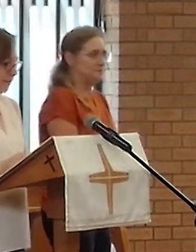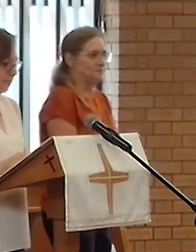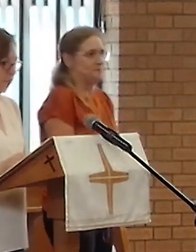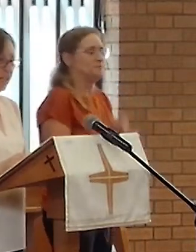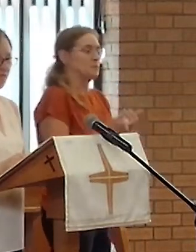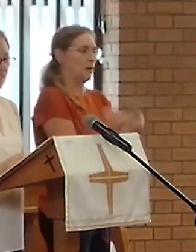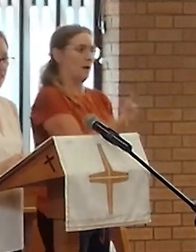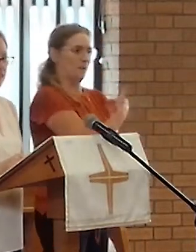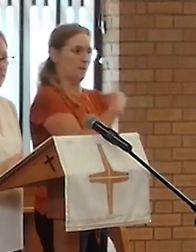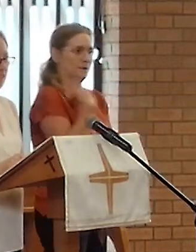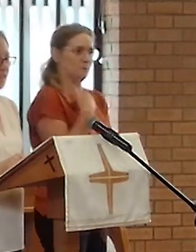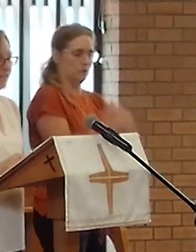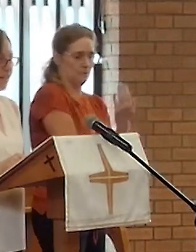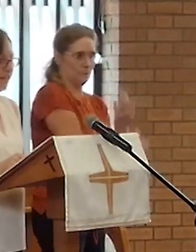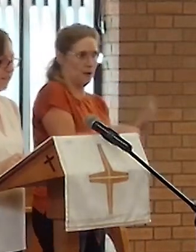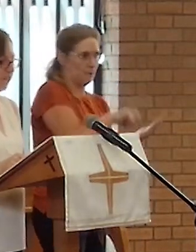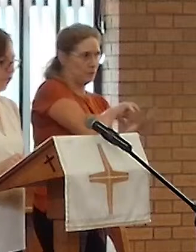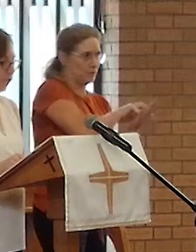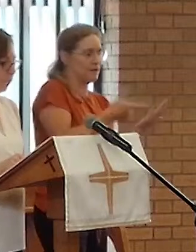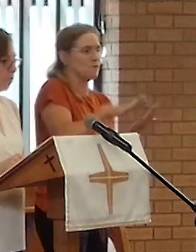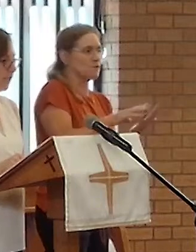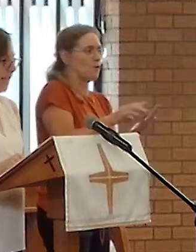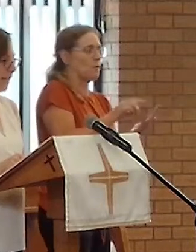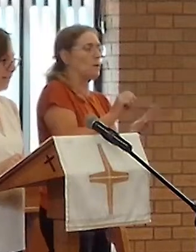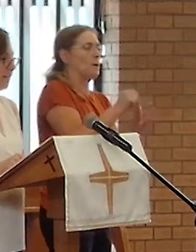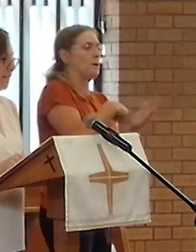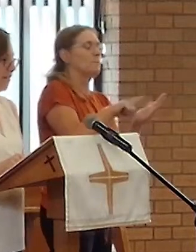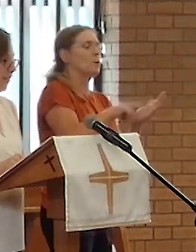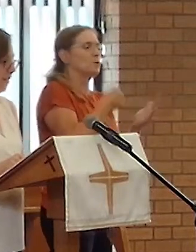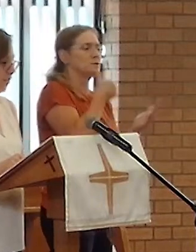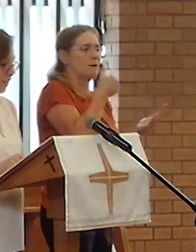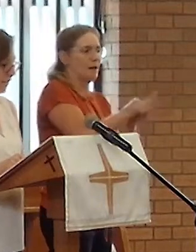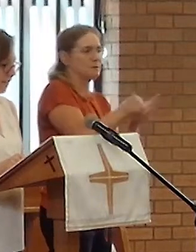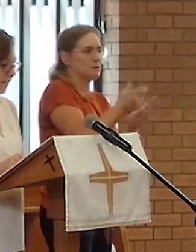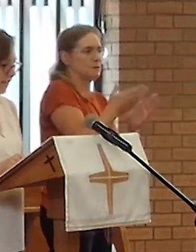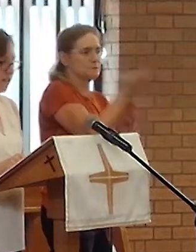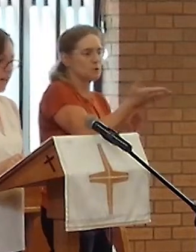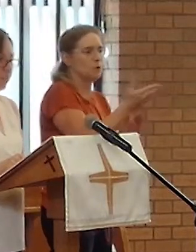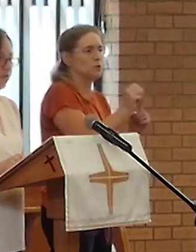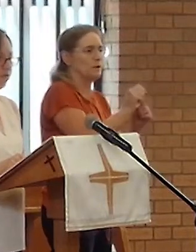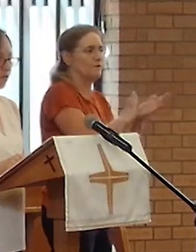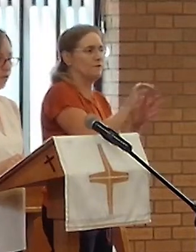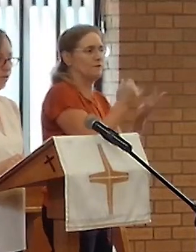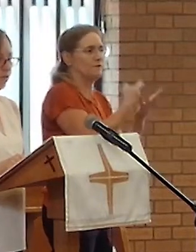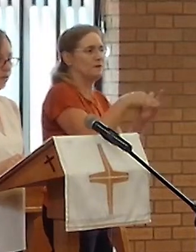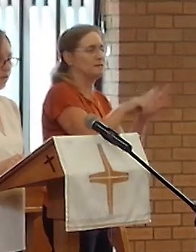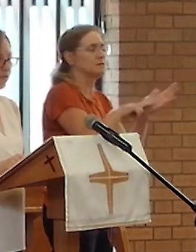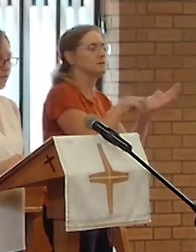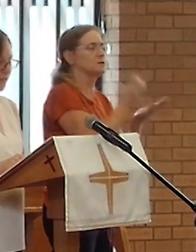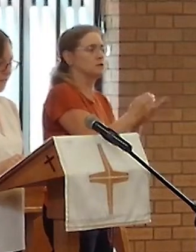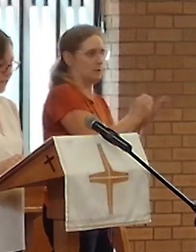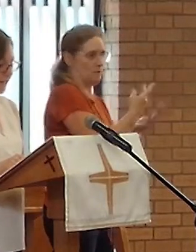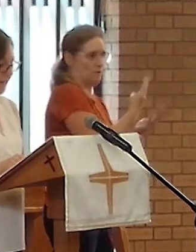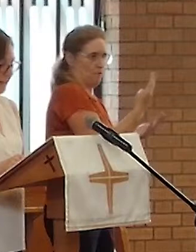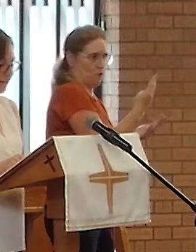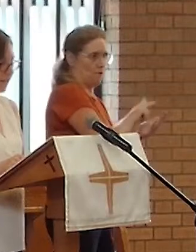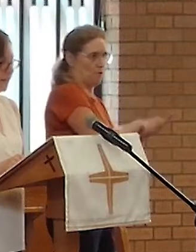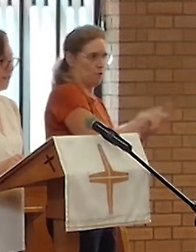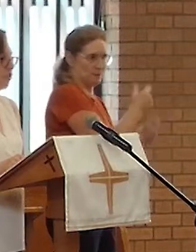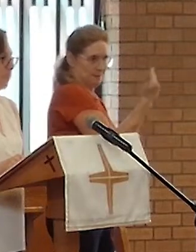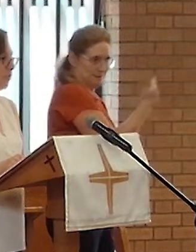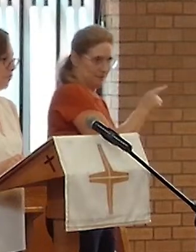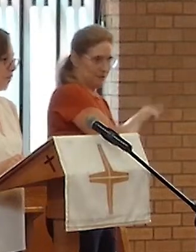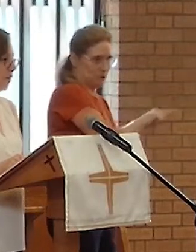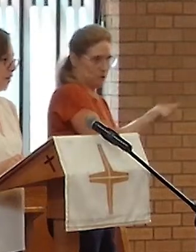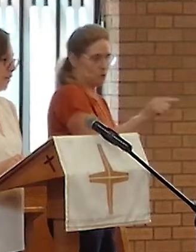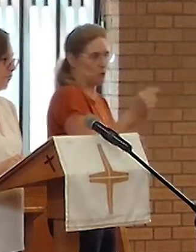This morning's reading is taken from Paul's letter to the Ephesians, chapter 4, verse 17, to